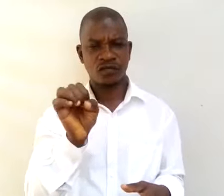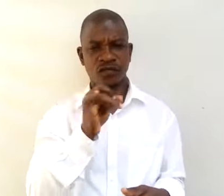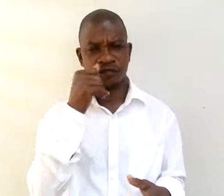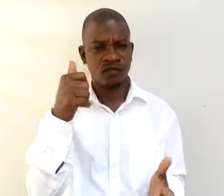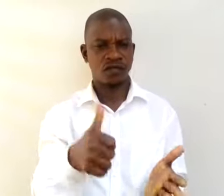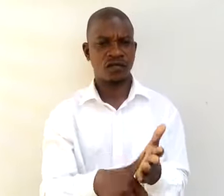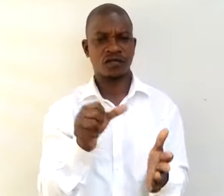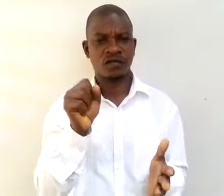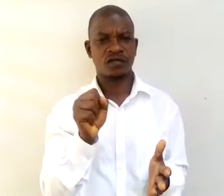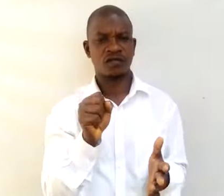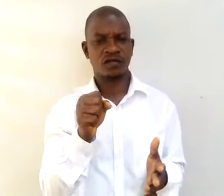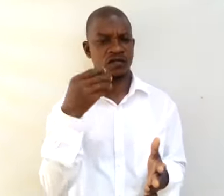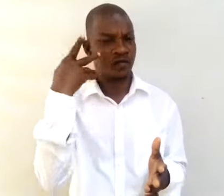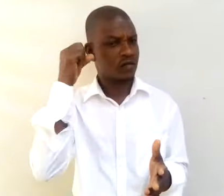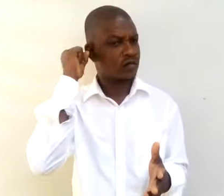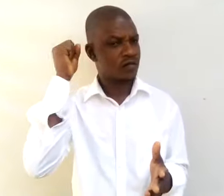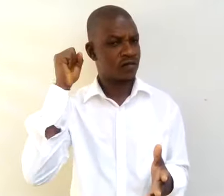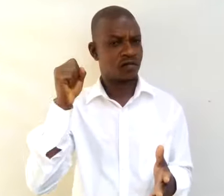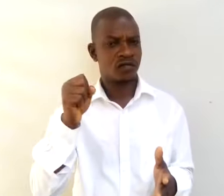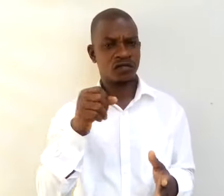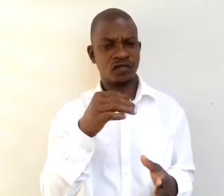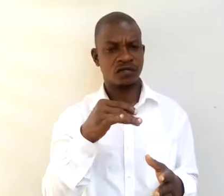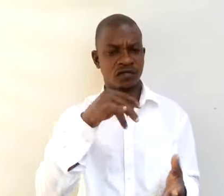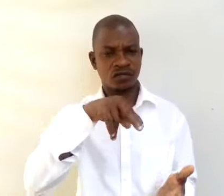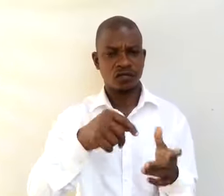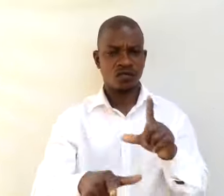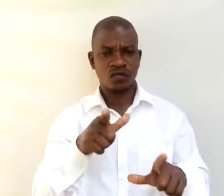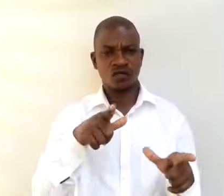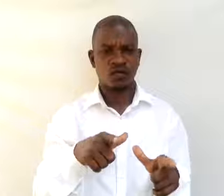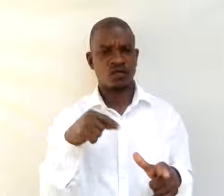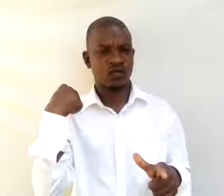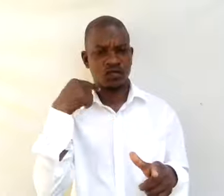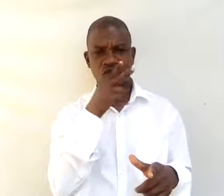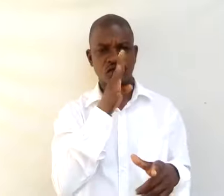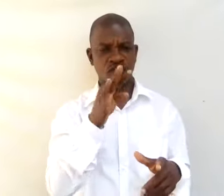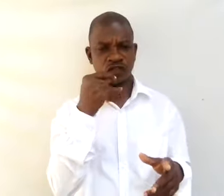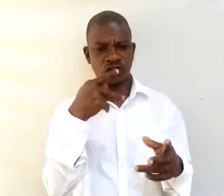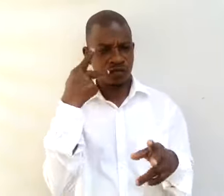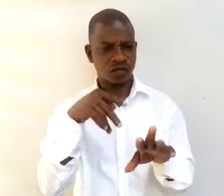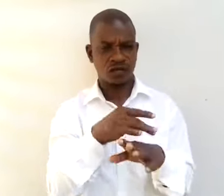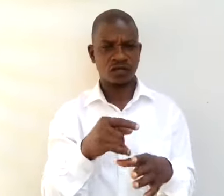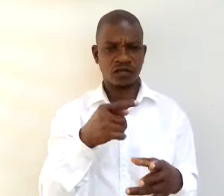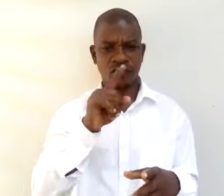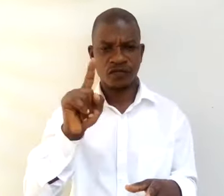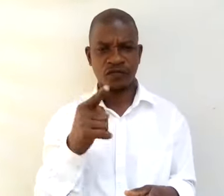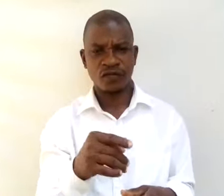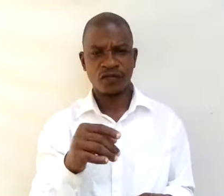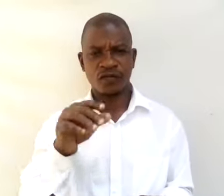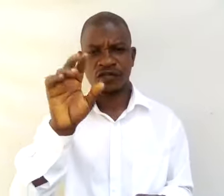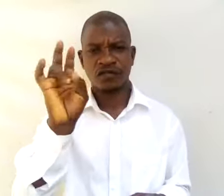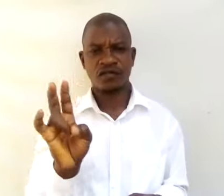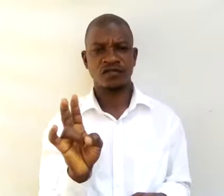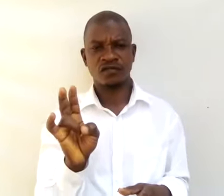letters the sounds symbolize. We'll be looking at the first 7